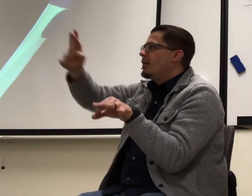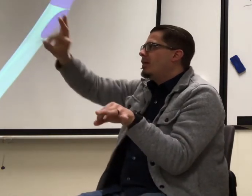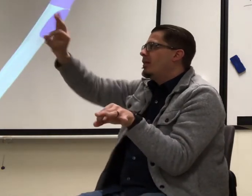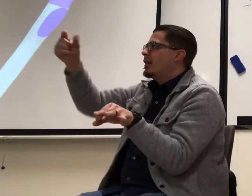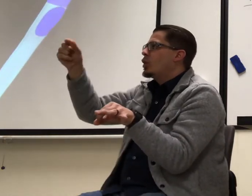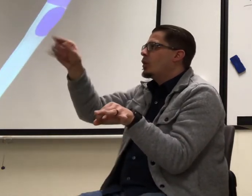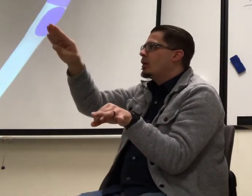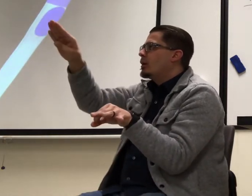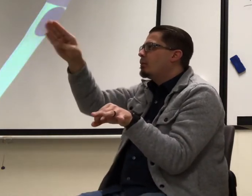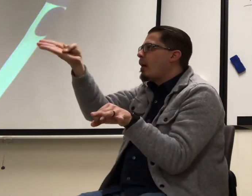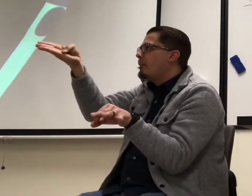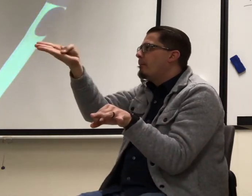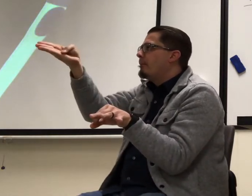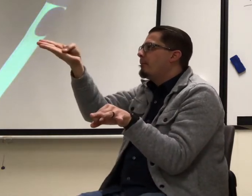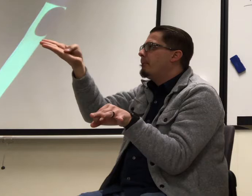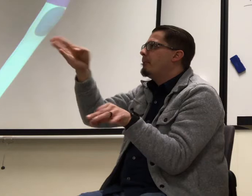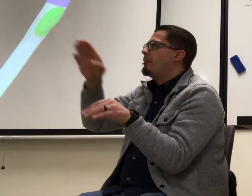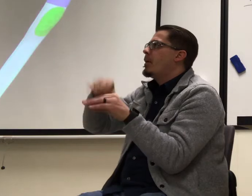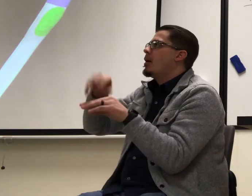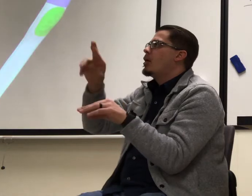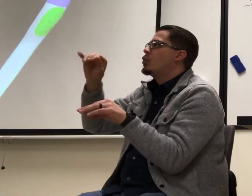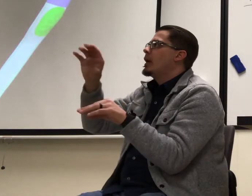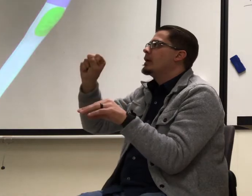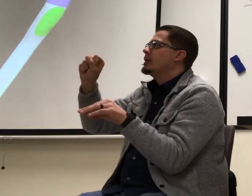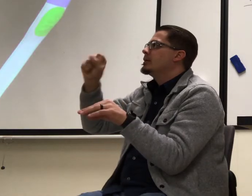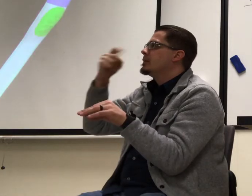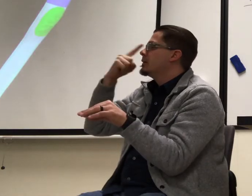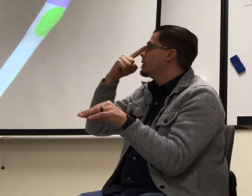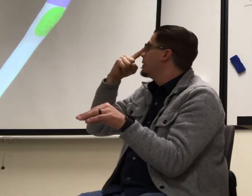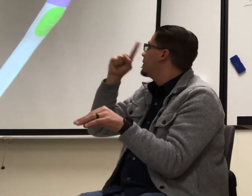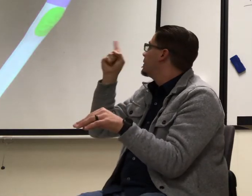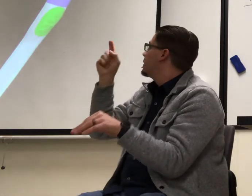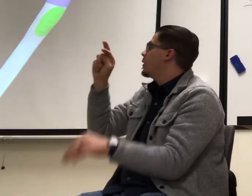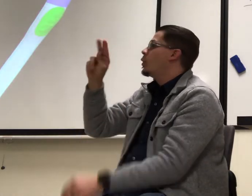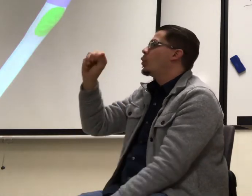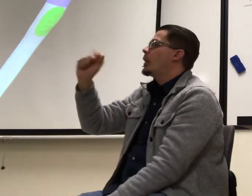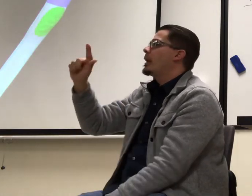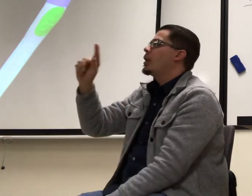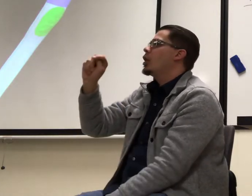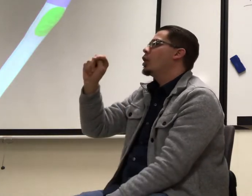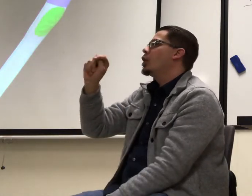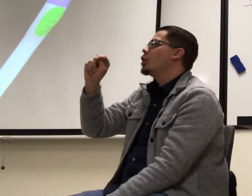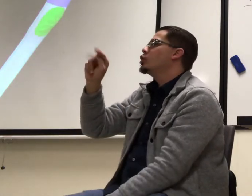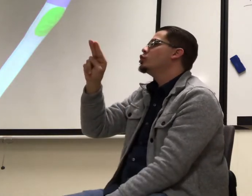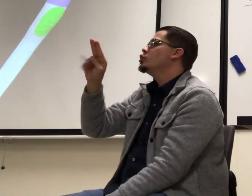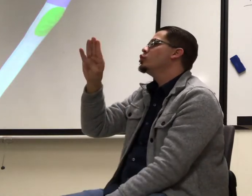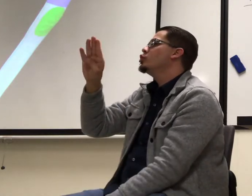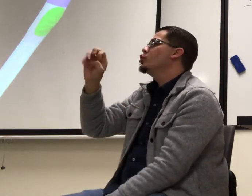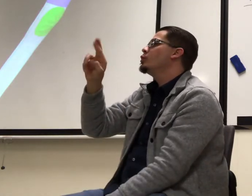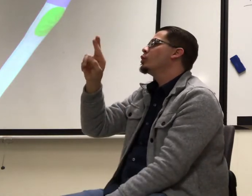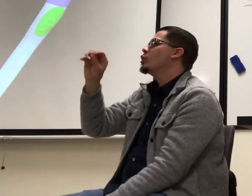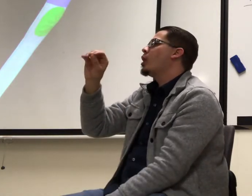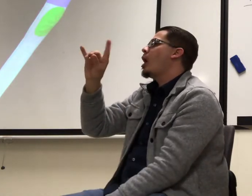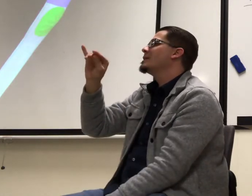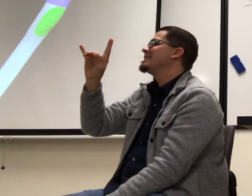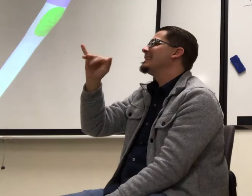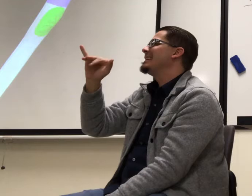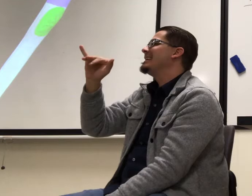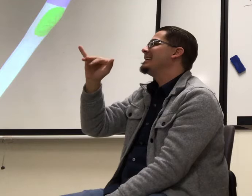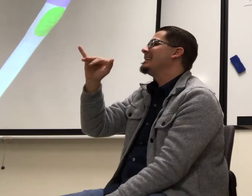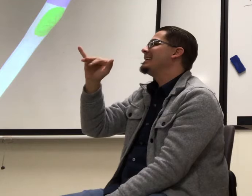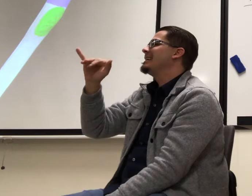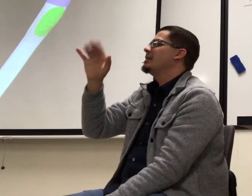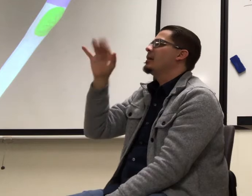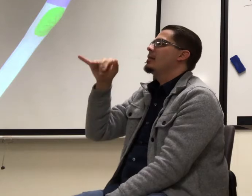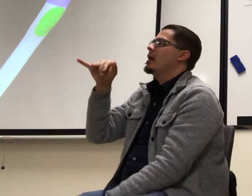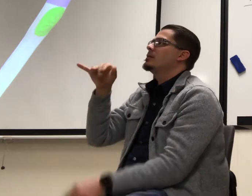bump on the proximal medial aspect of this bone. It's the radial tuberosity. It's one of the insertions